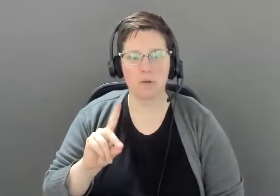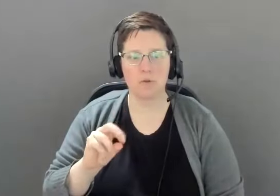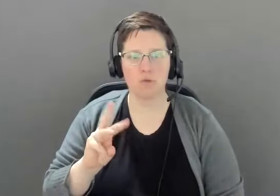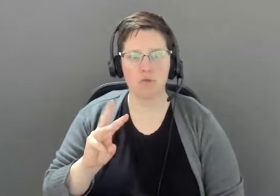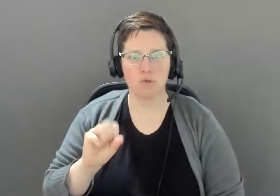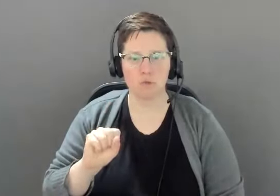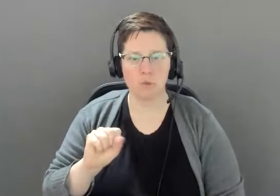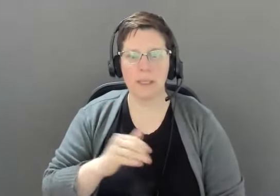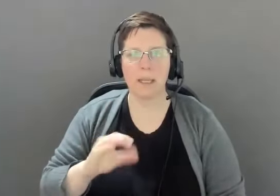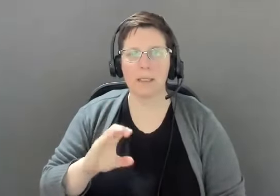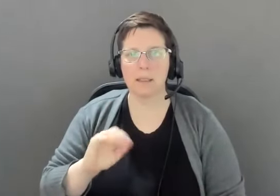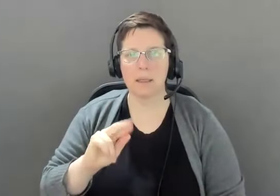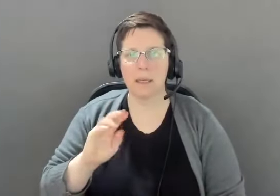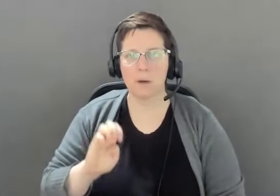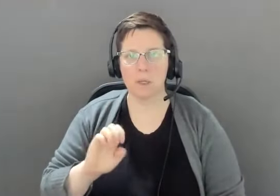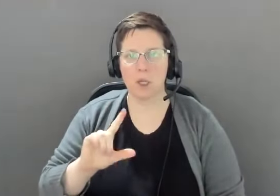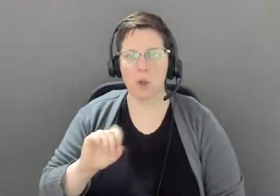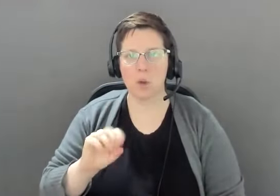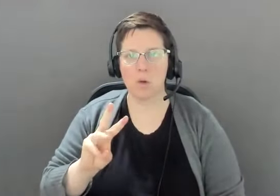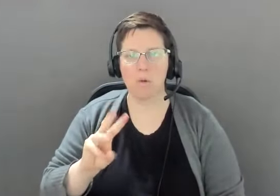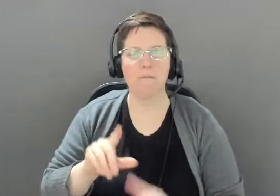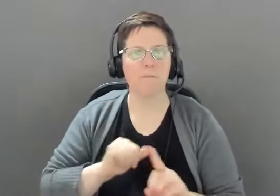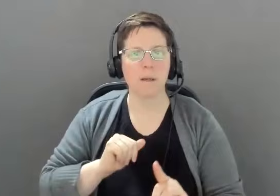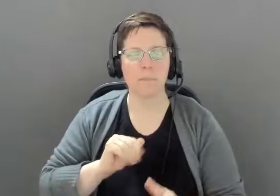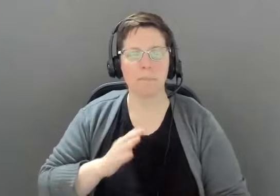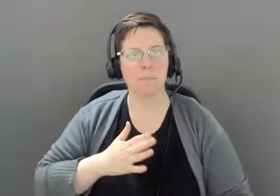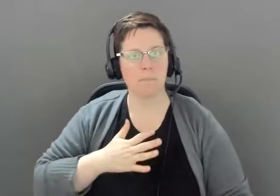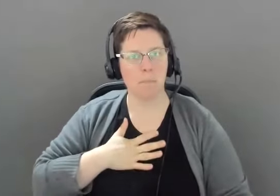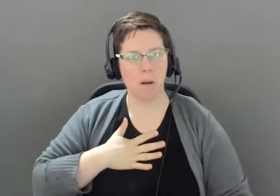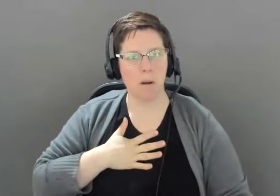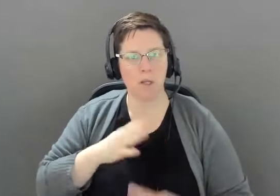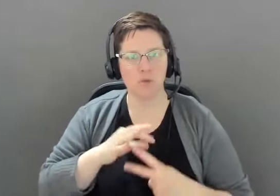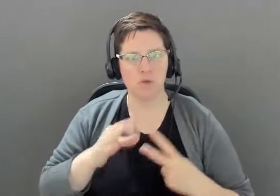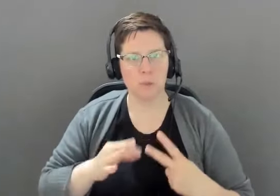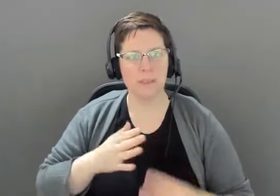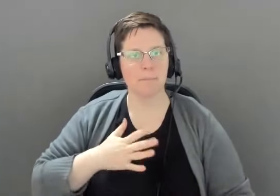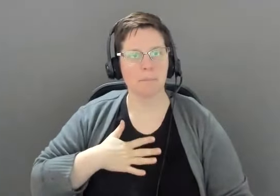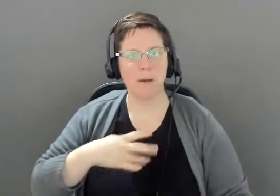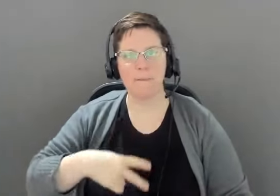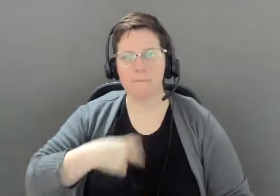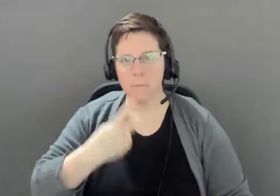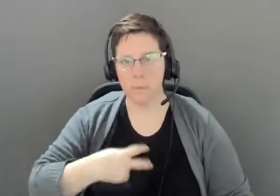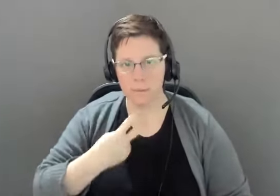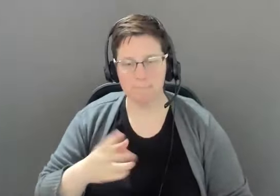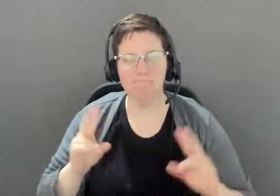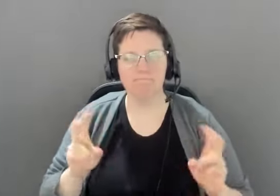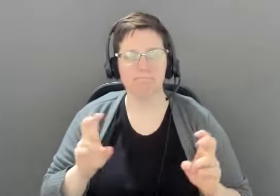Choice. It's a real honor for the Learning Network to be able to connect with and share the work of these two outstanding